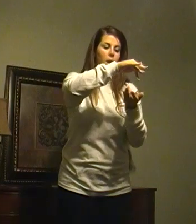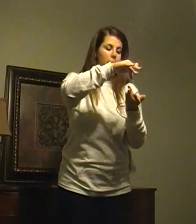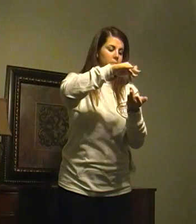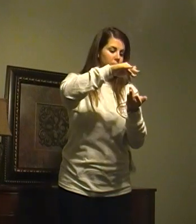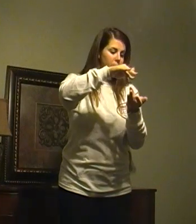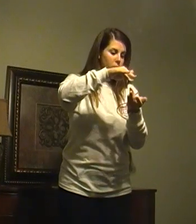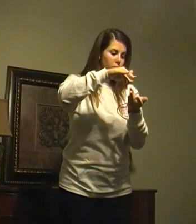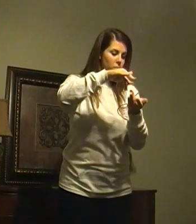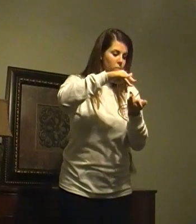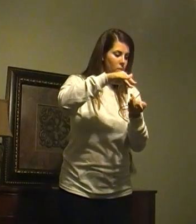hurricane.